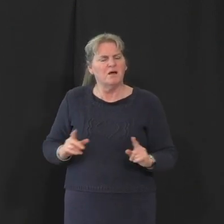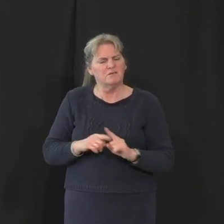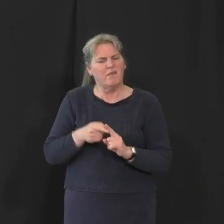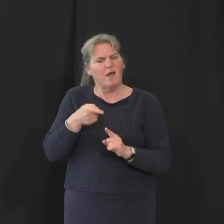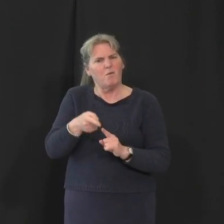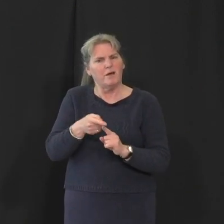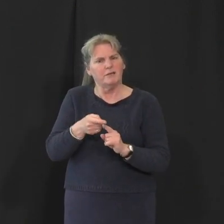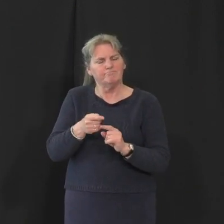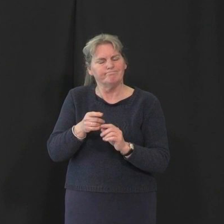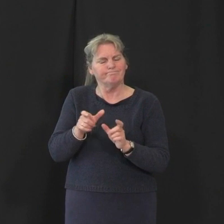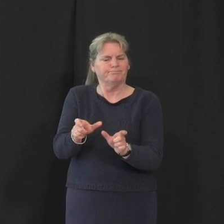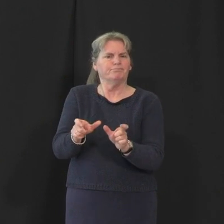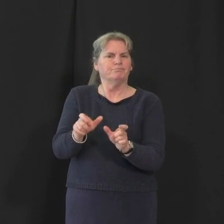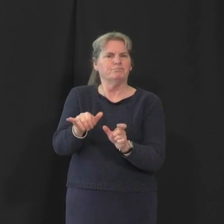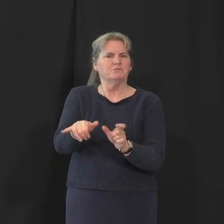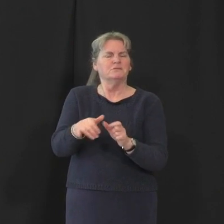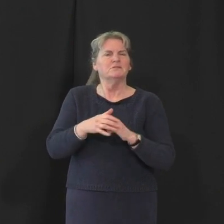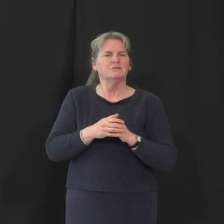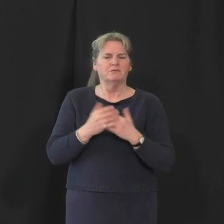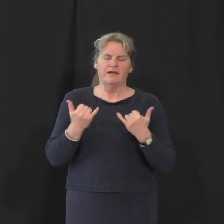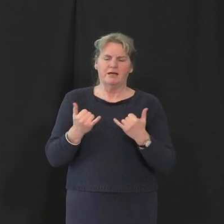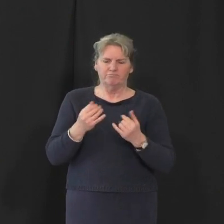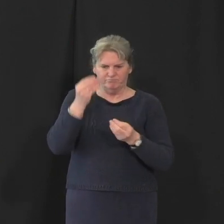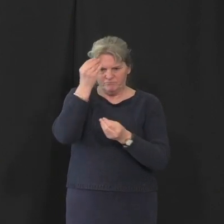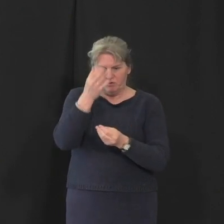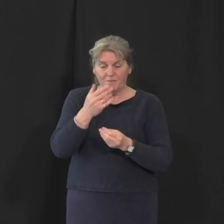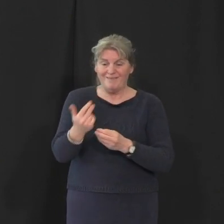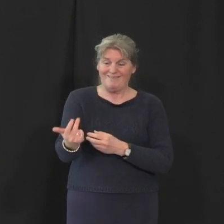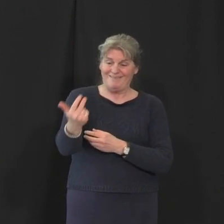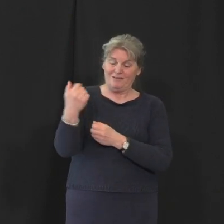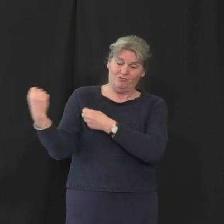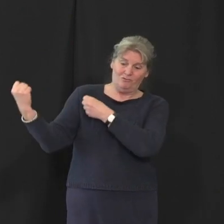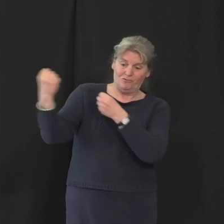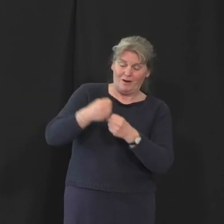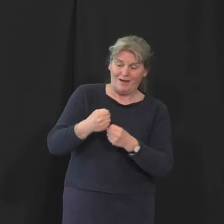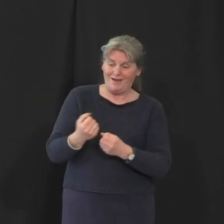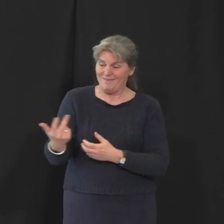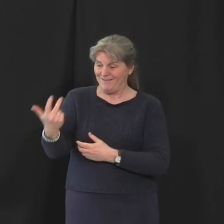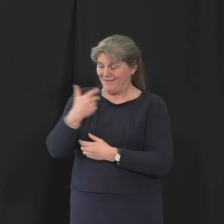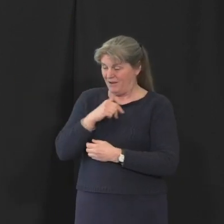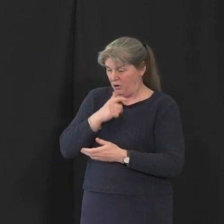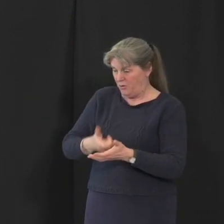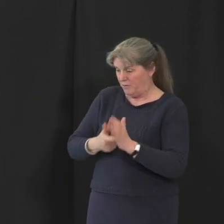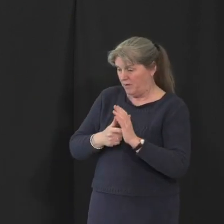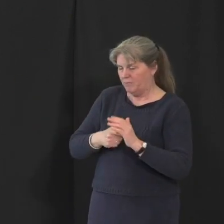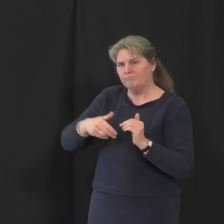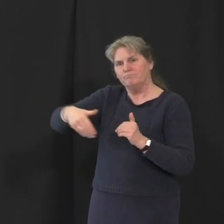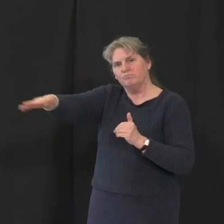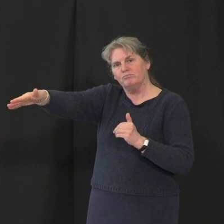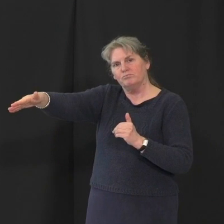that's why we are, saying now we will be turning you away at the border if necessary.